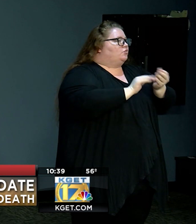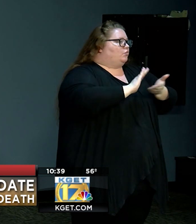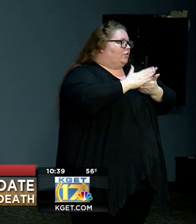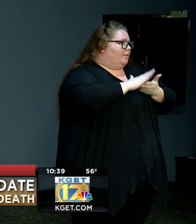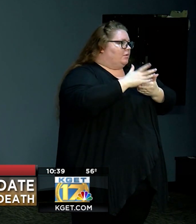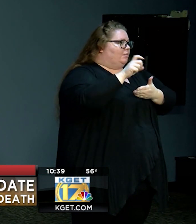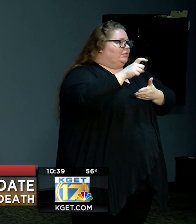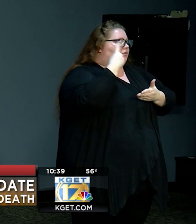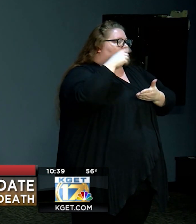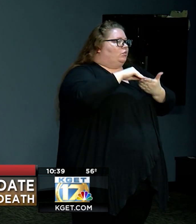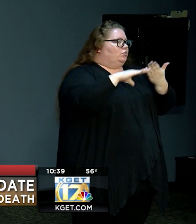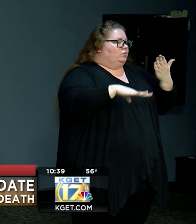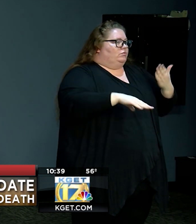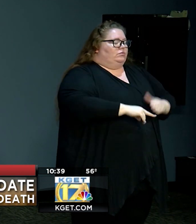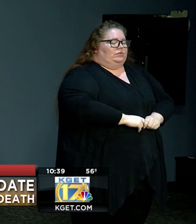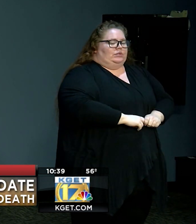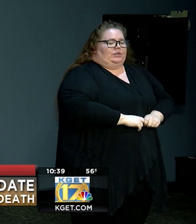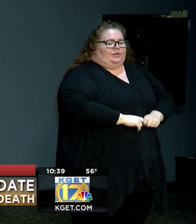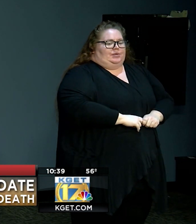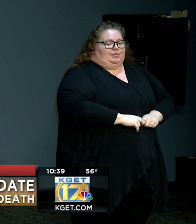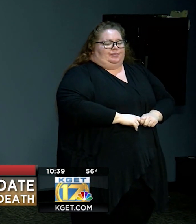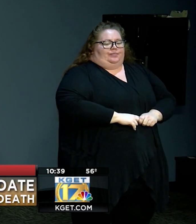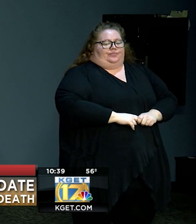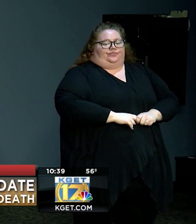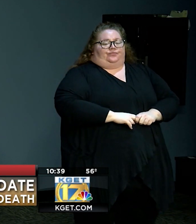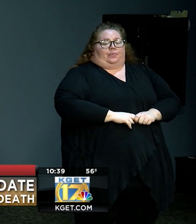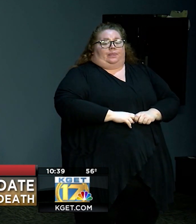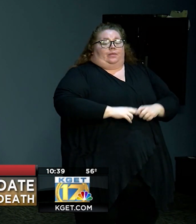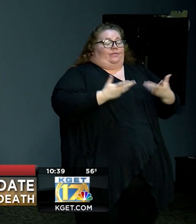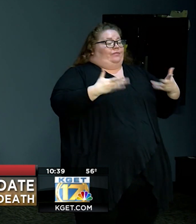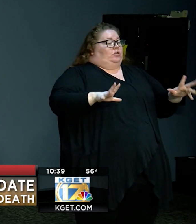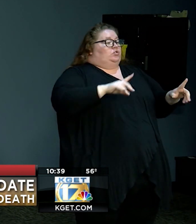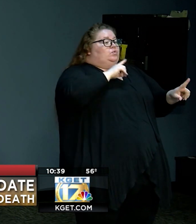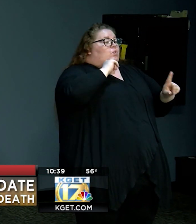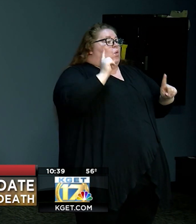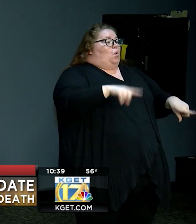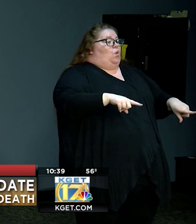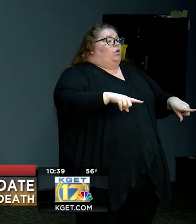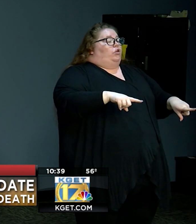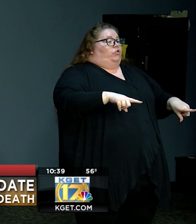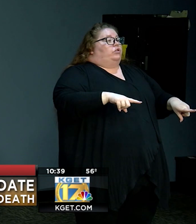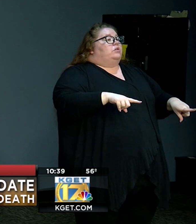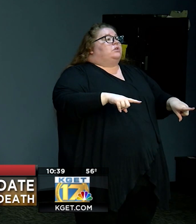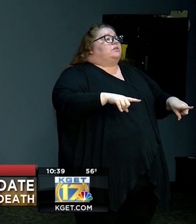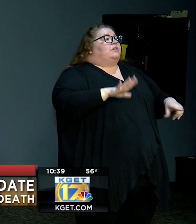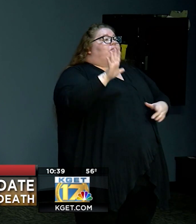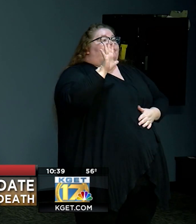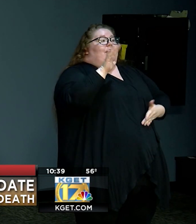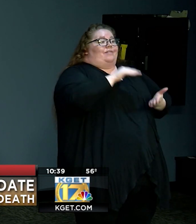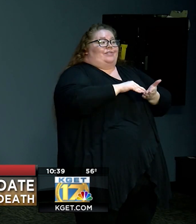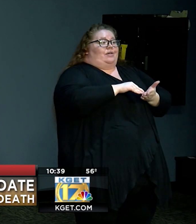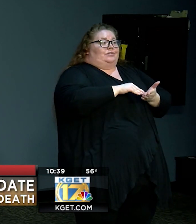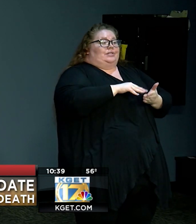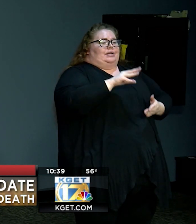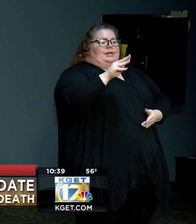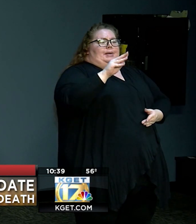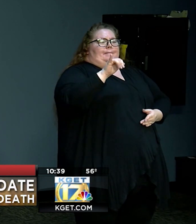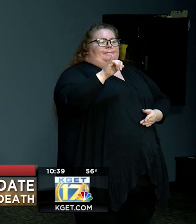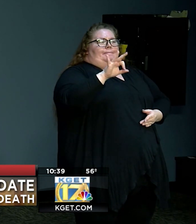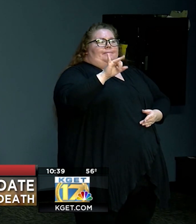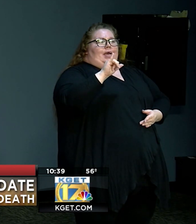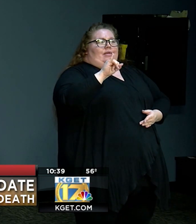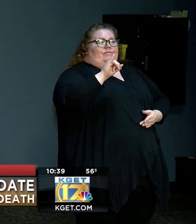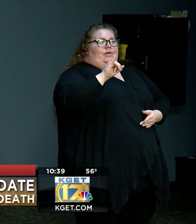serve. We have ordered and are in receipt of 5,000 MiFis, which will allow